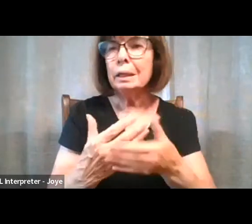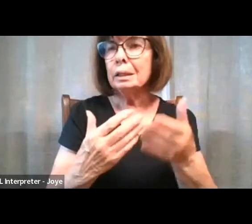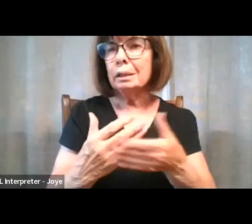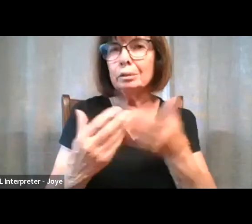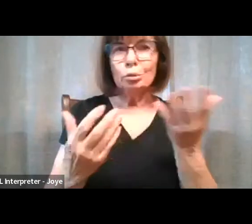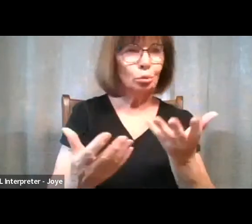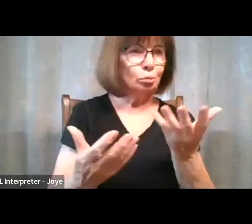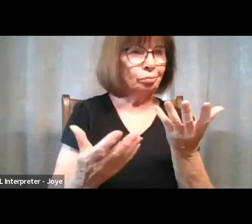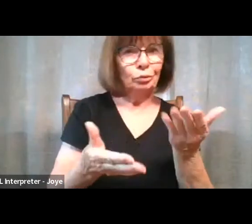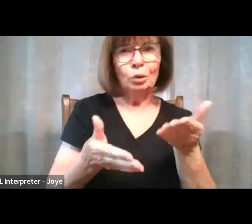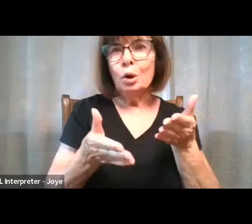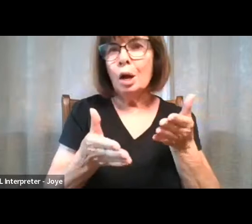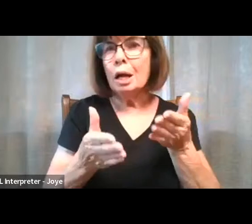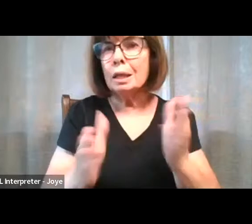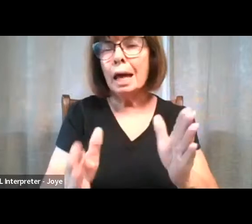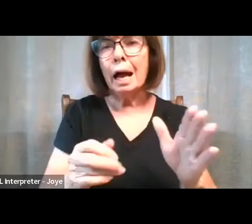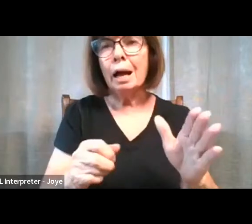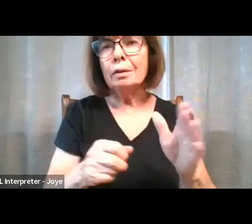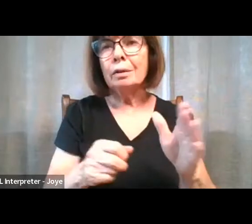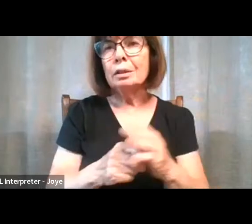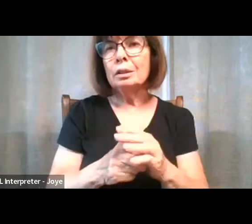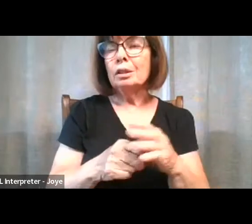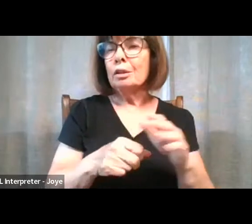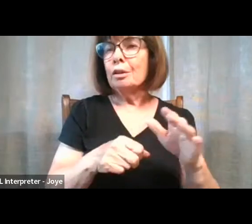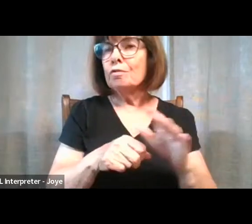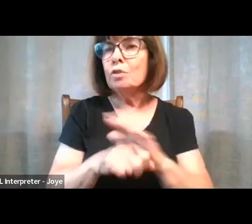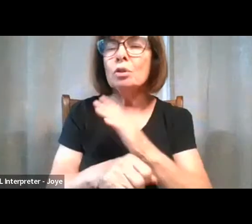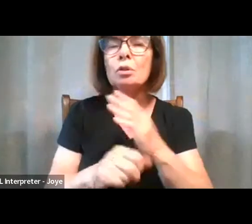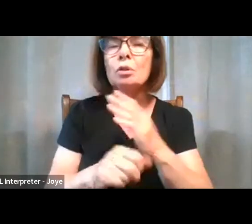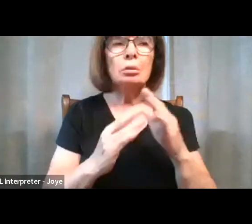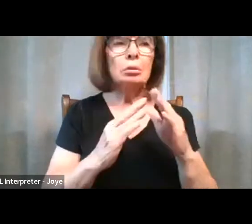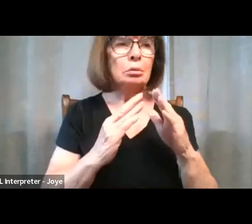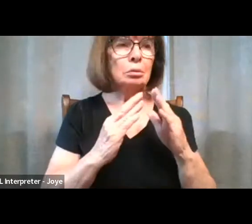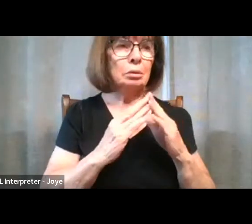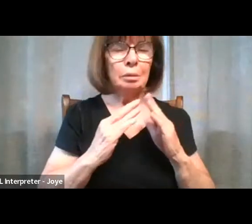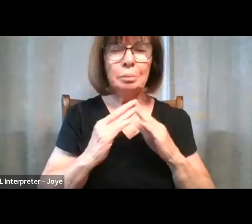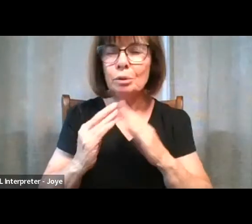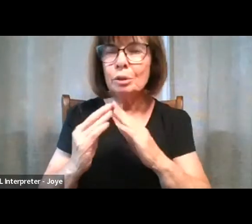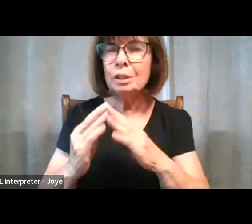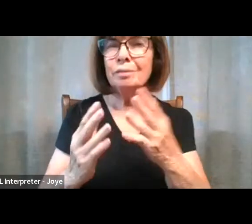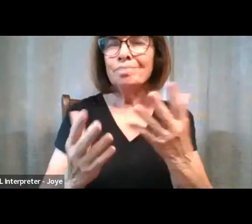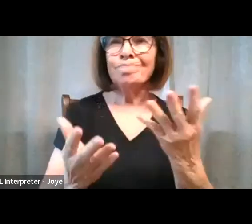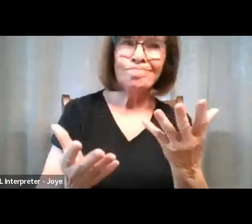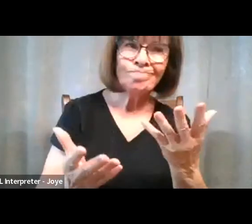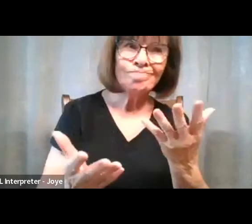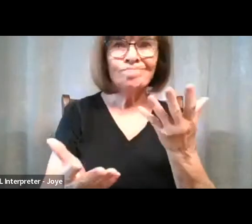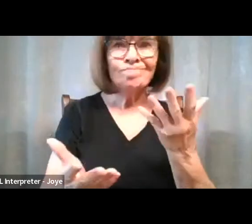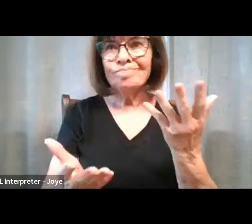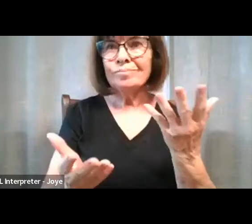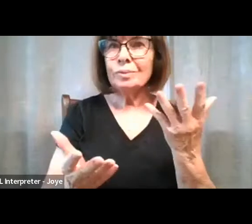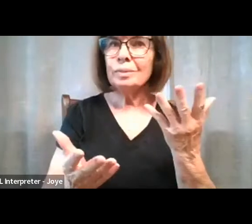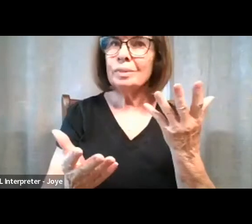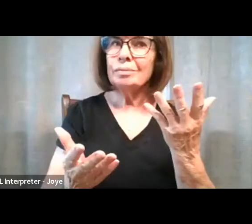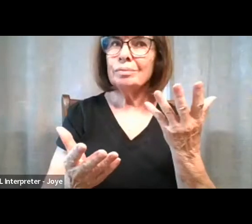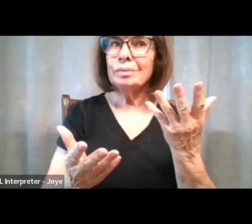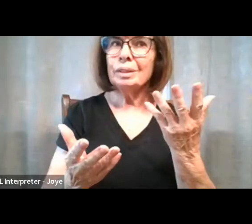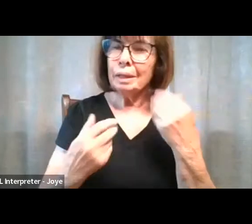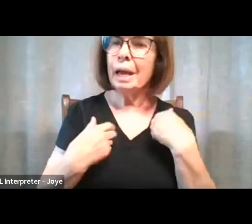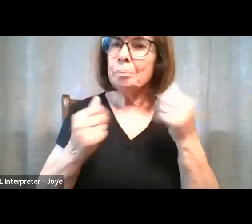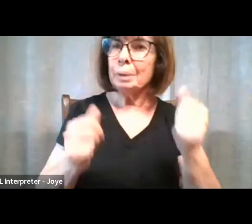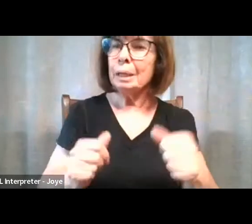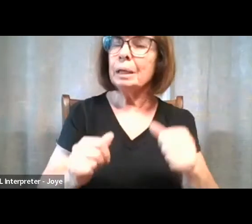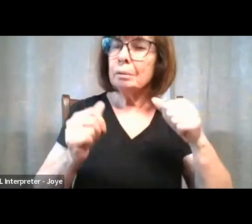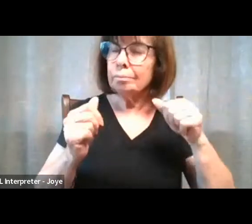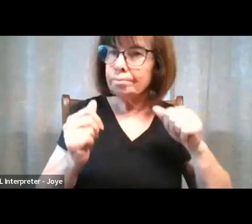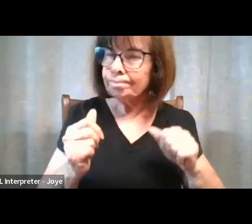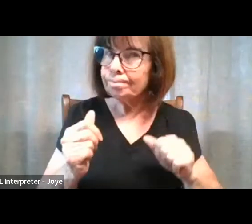allows the full might of the community to be, you know, addressed. And so